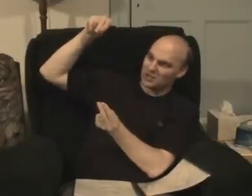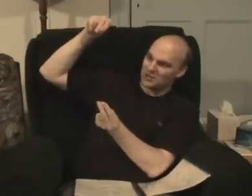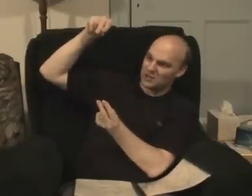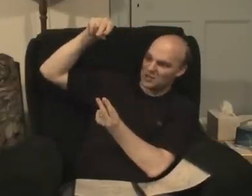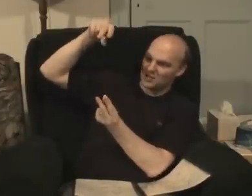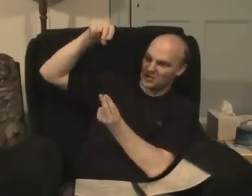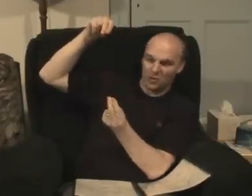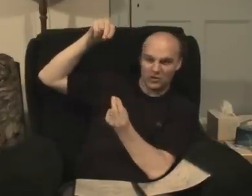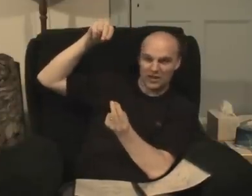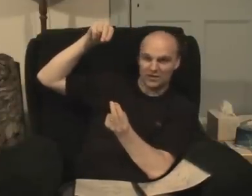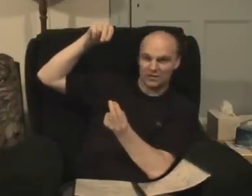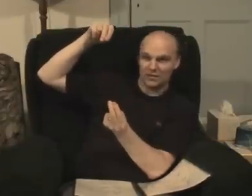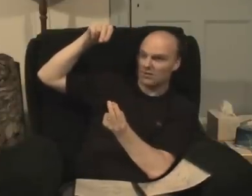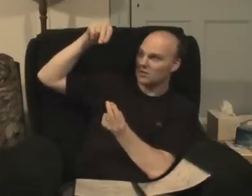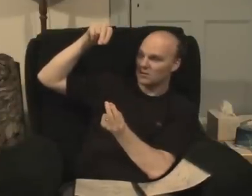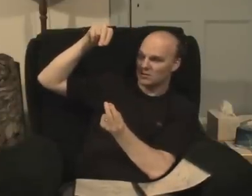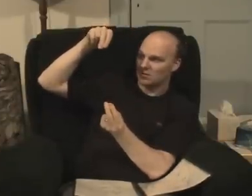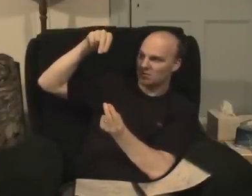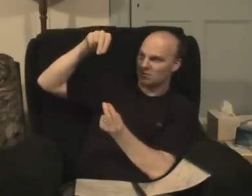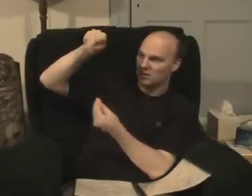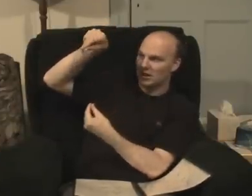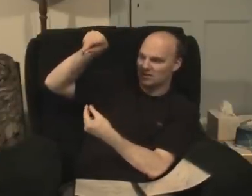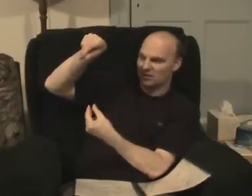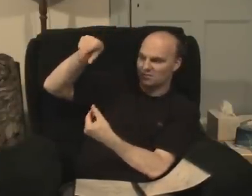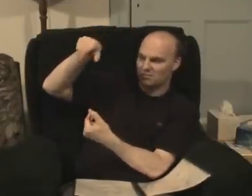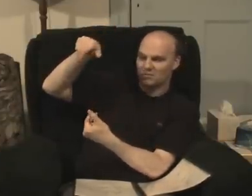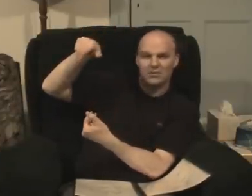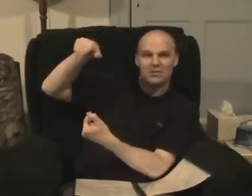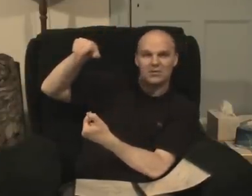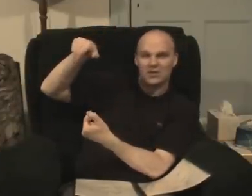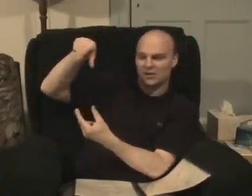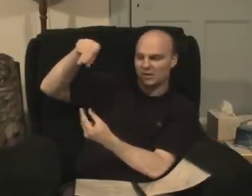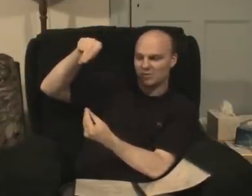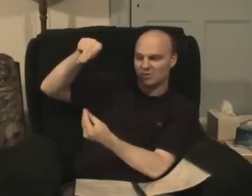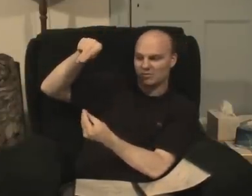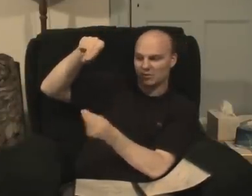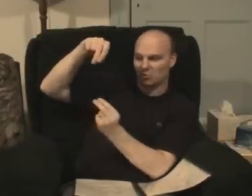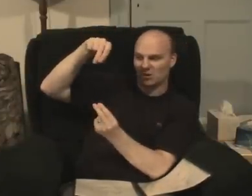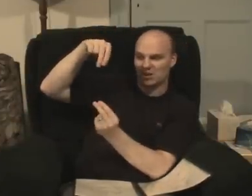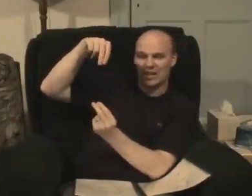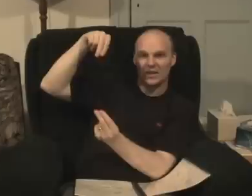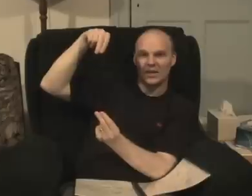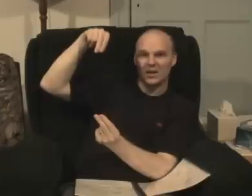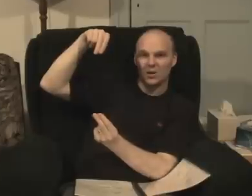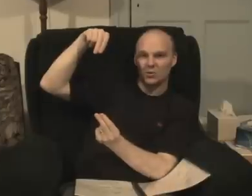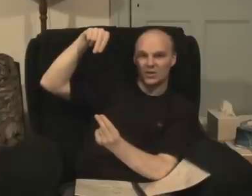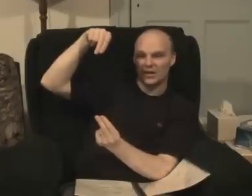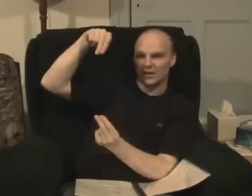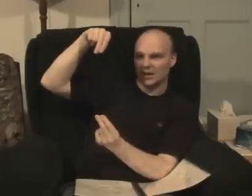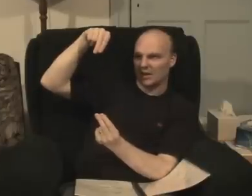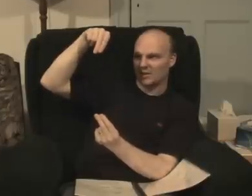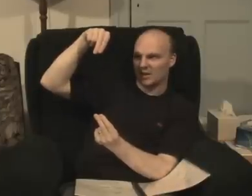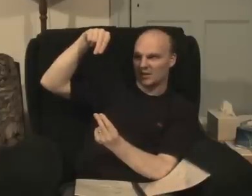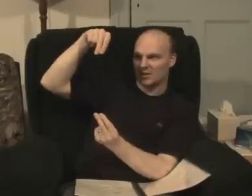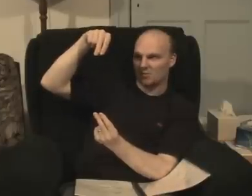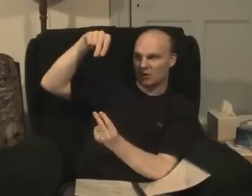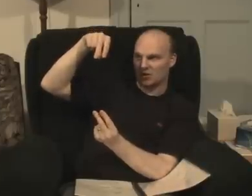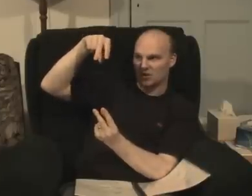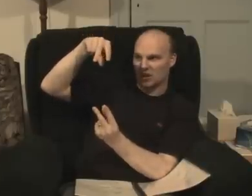this. So Can't see your thumb. Yeah, Can't so, see your thumb, yeah, okay. So the thumbs are all pinched together, and then it branches